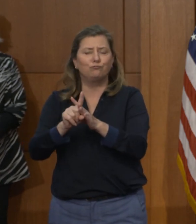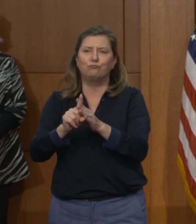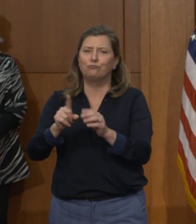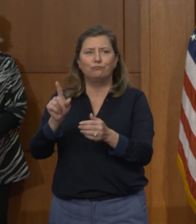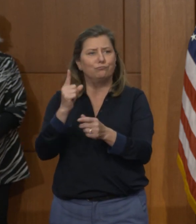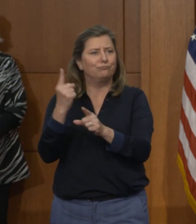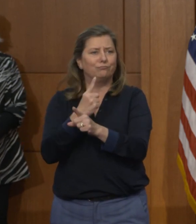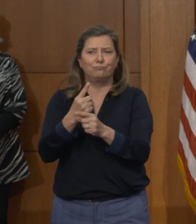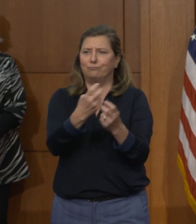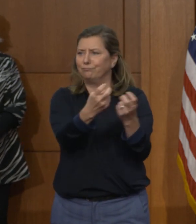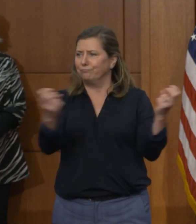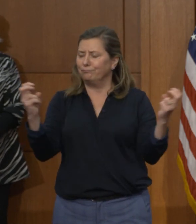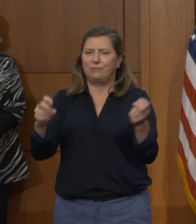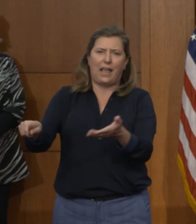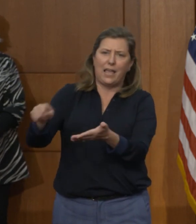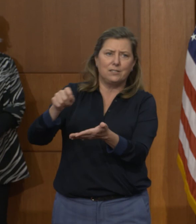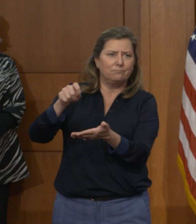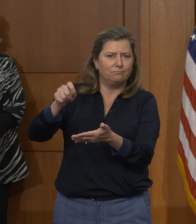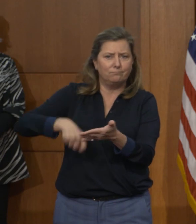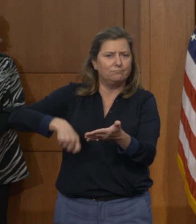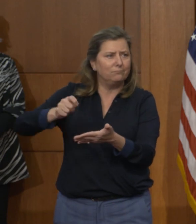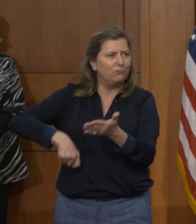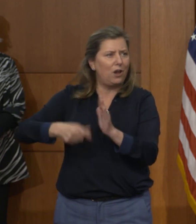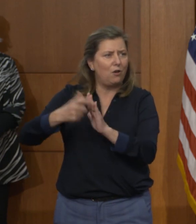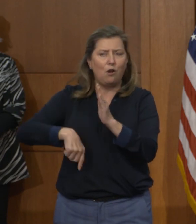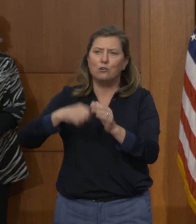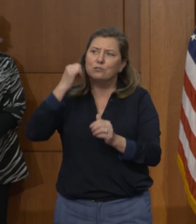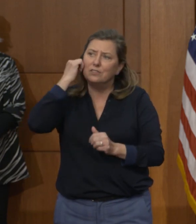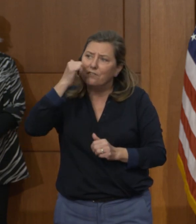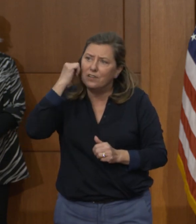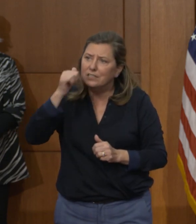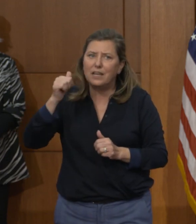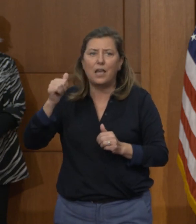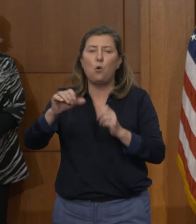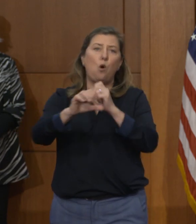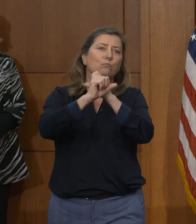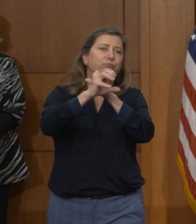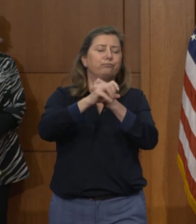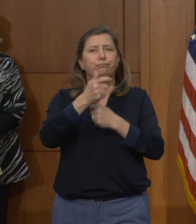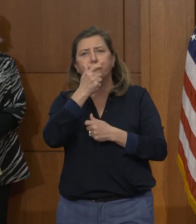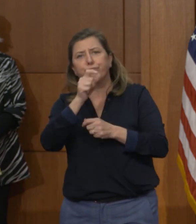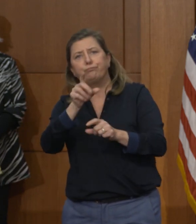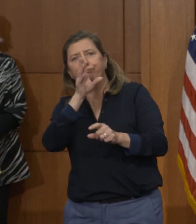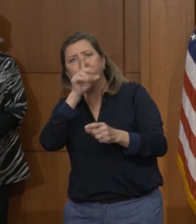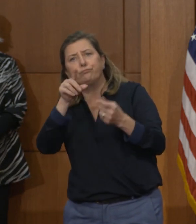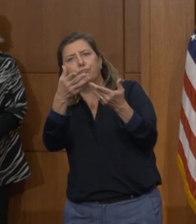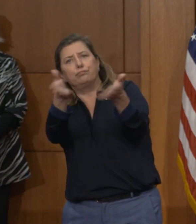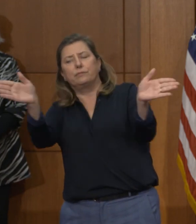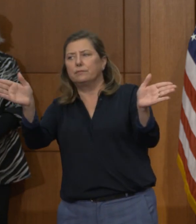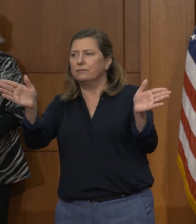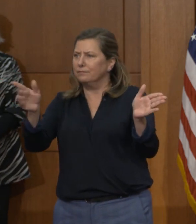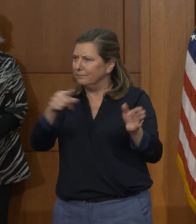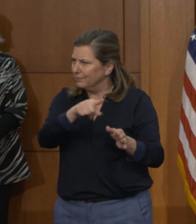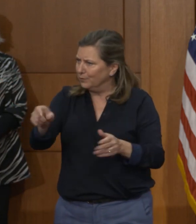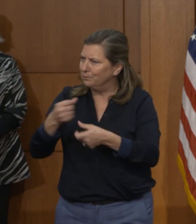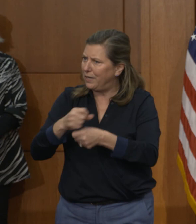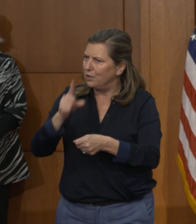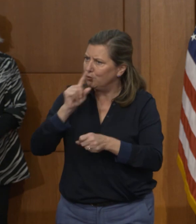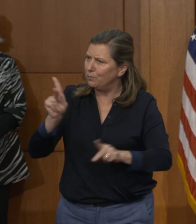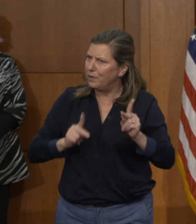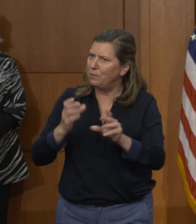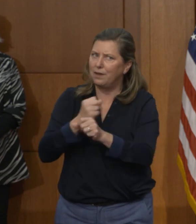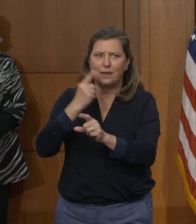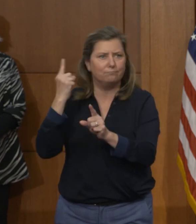conferences and write about this on a daily basis or broadcast and really work to make sure that Virginians are